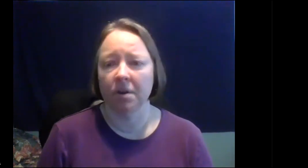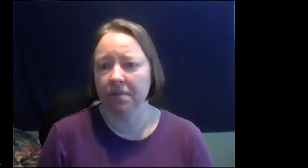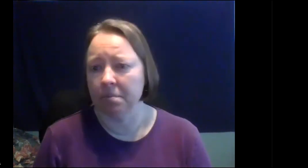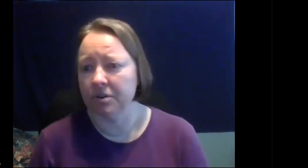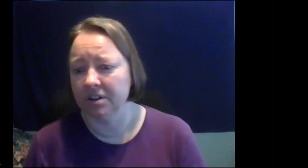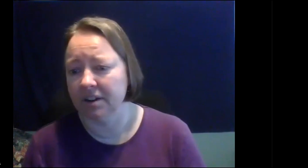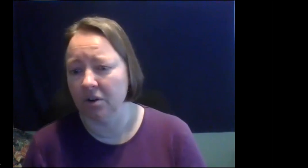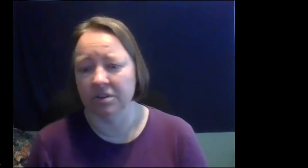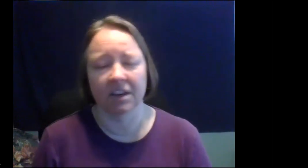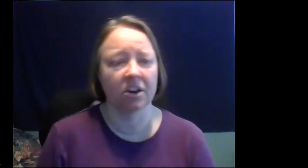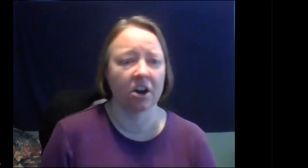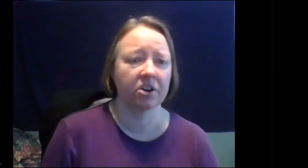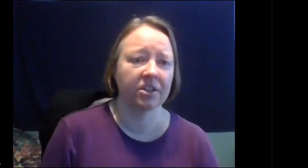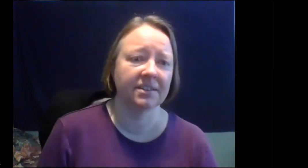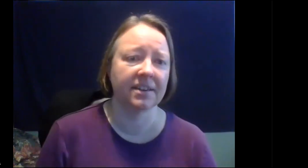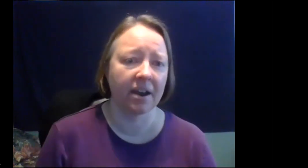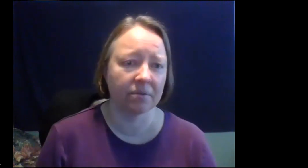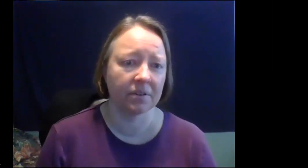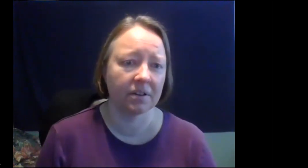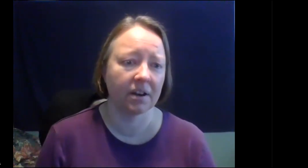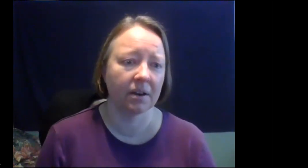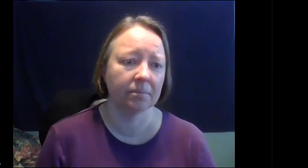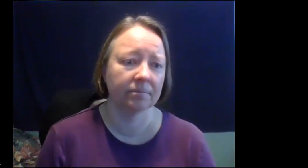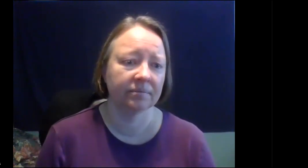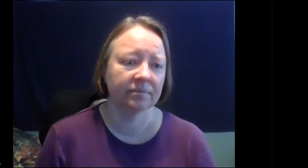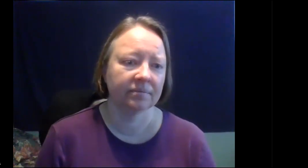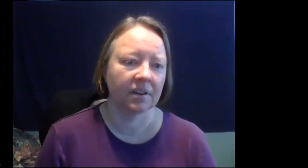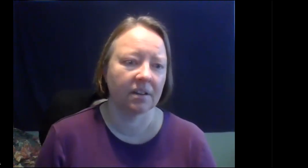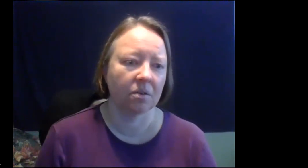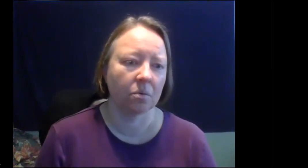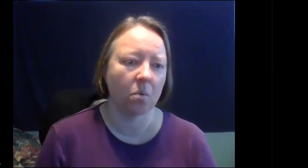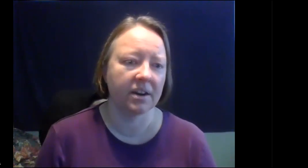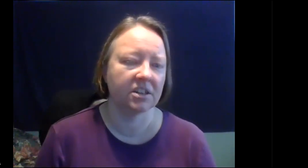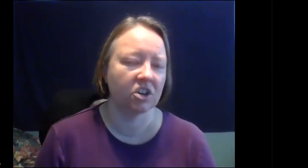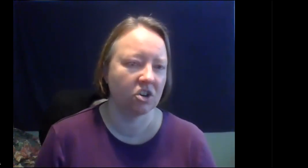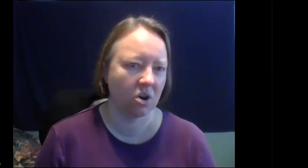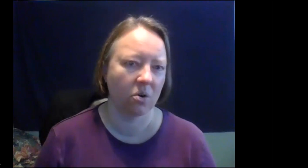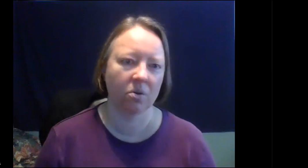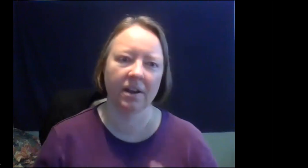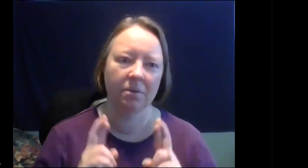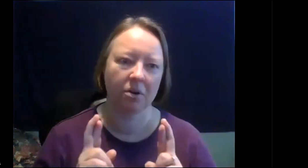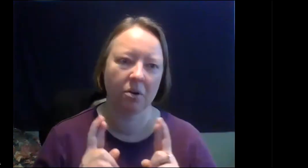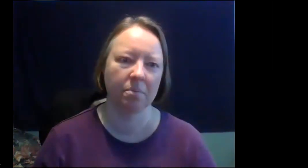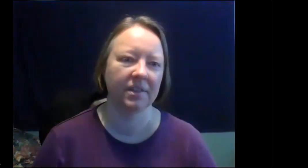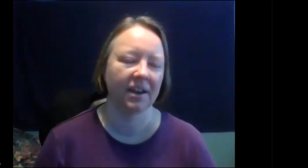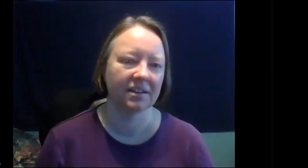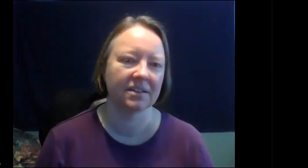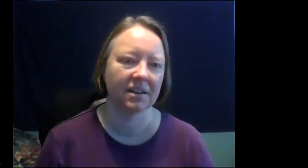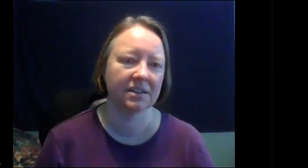if that person that knows the kindergartner that's deaf wanted to know, I would hope that a